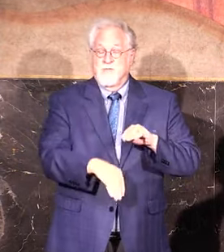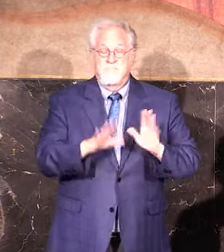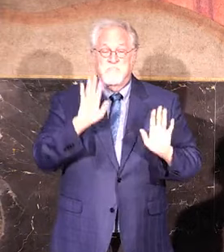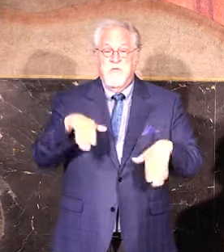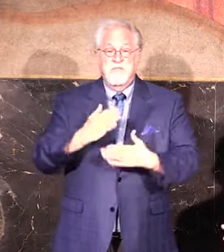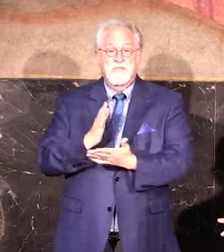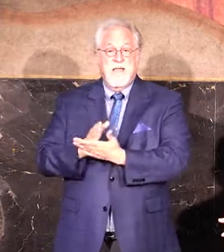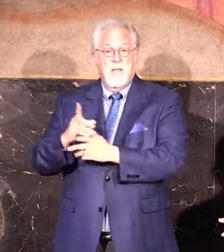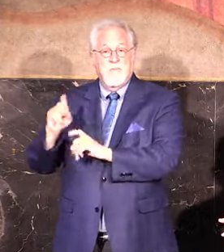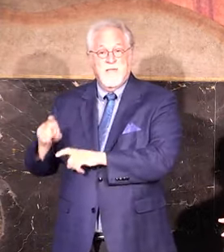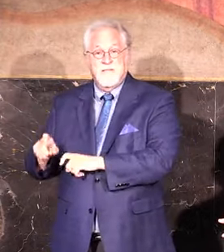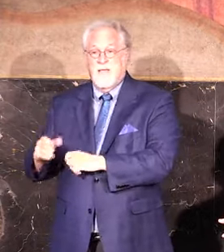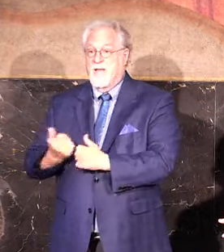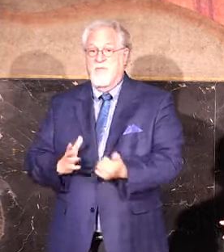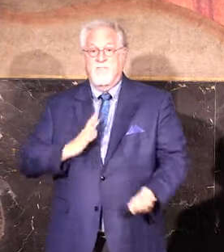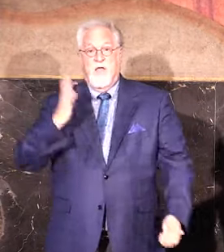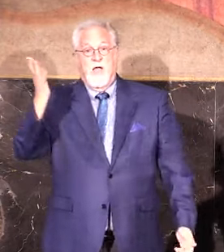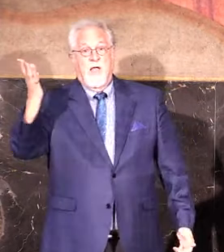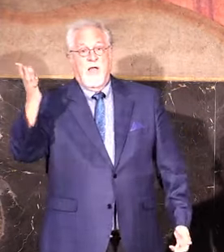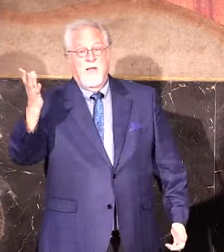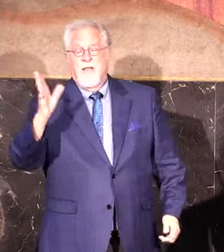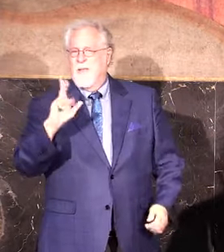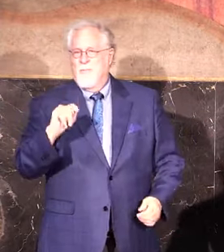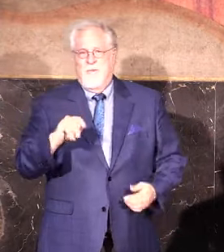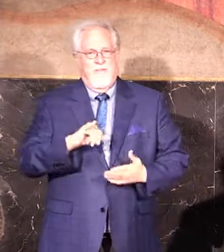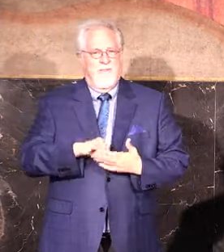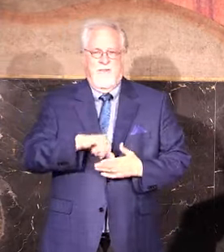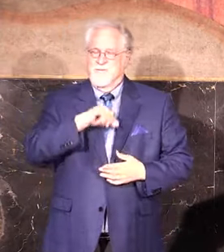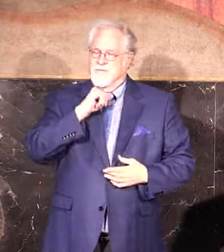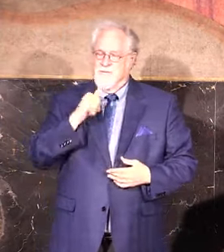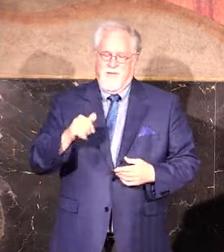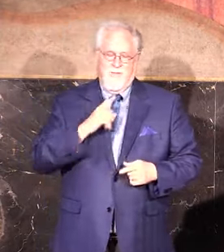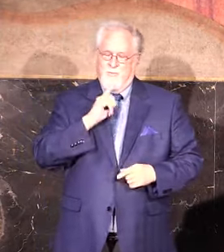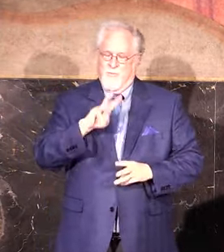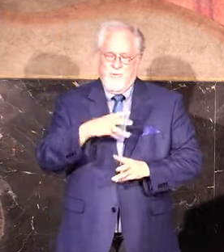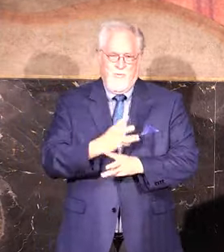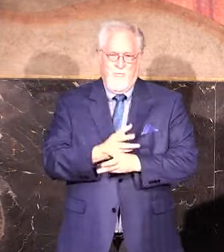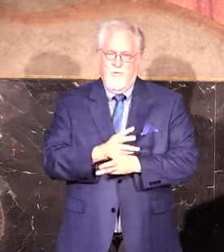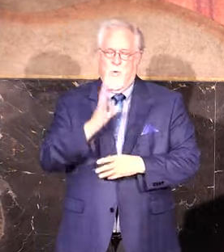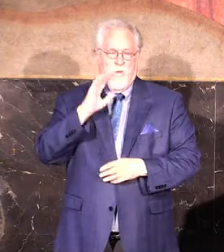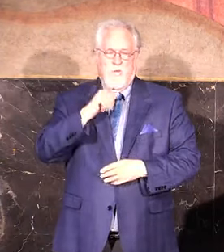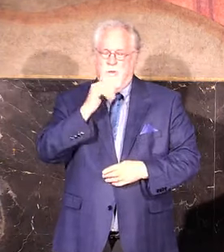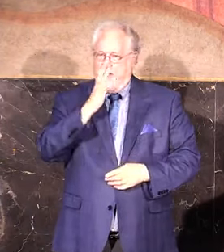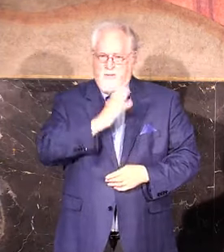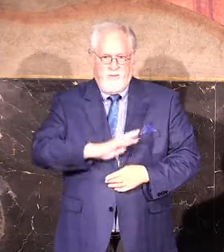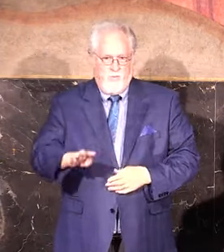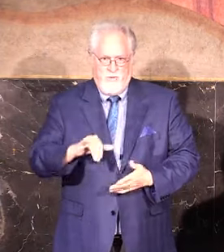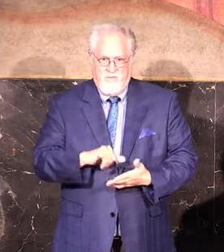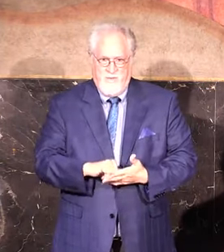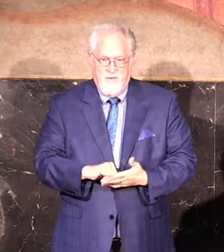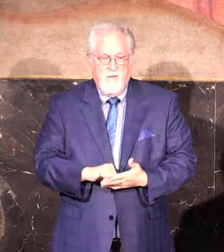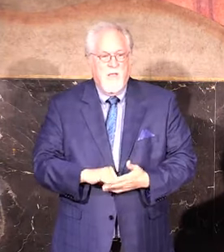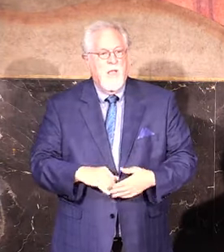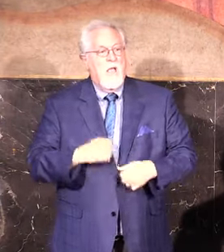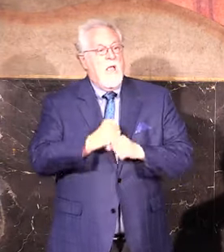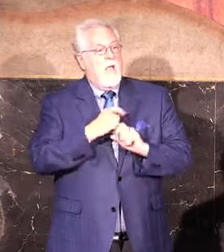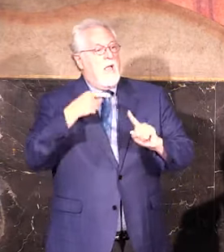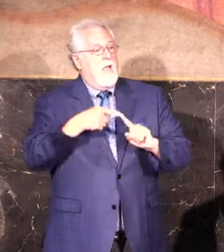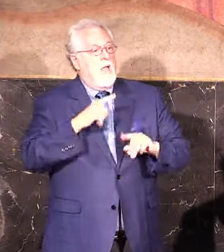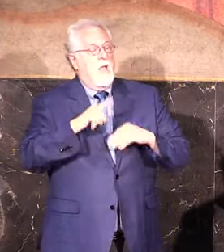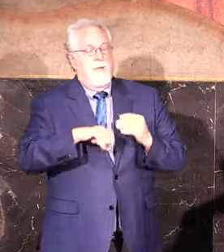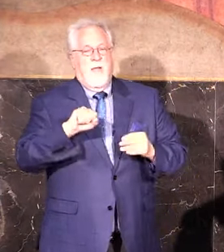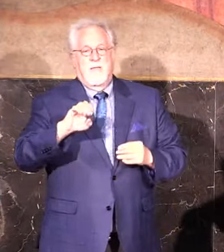and everything would be fine. But that's obviously not the real world, so we're never going to ignore any of that. I do want to make a point about